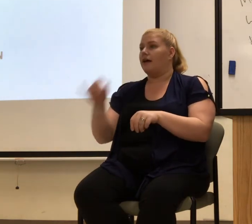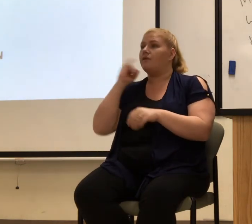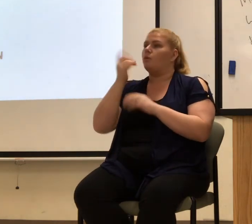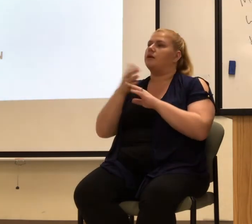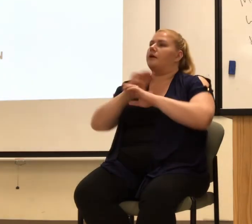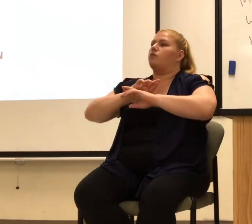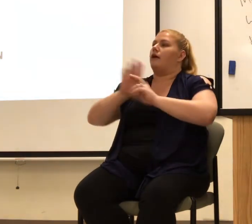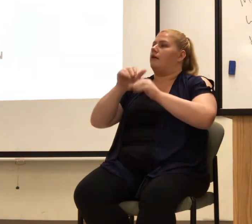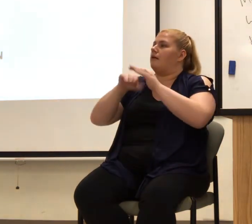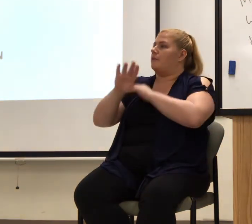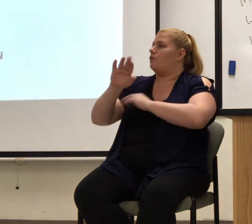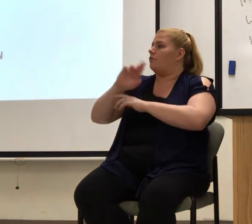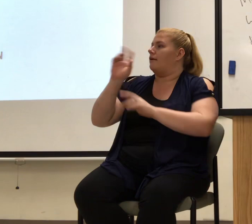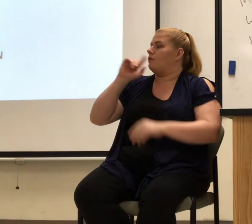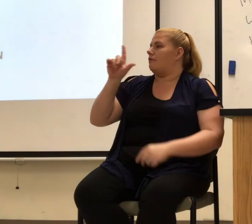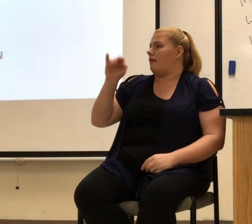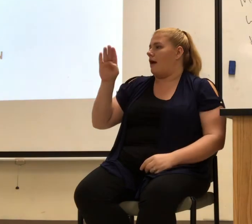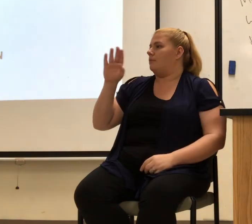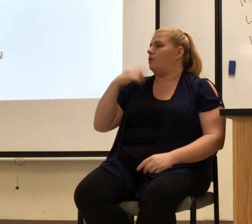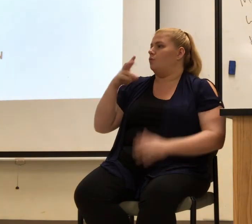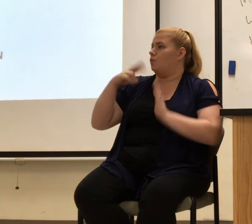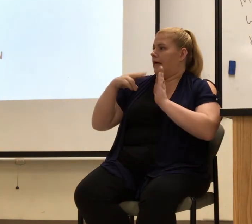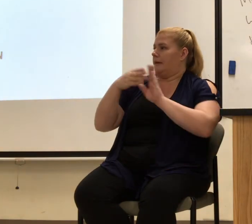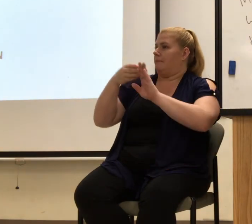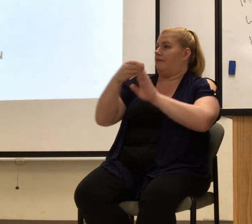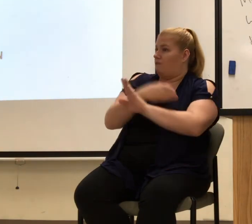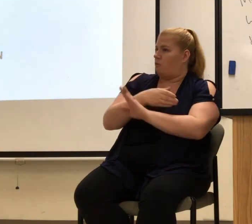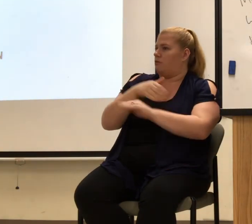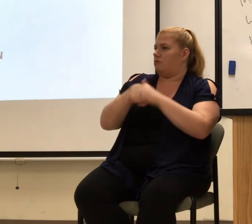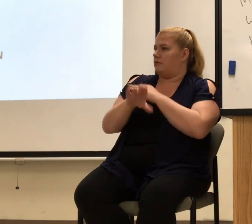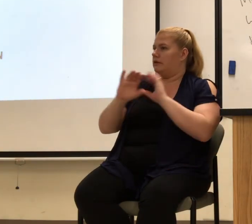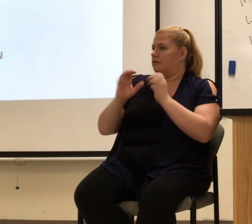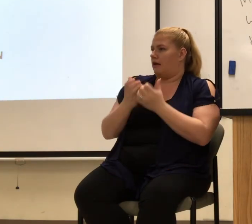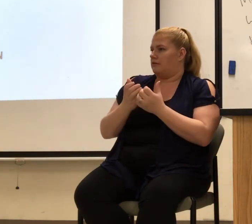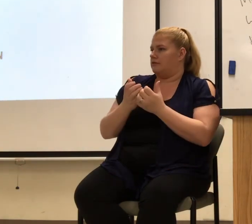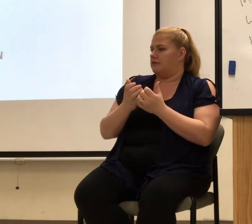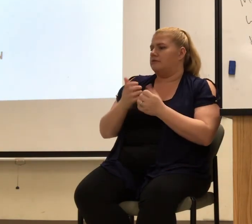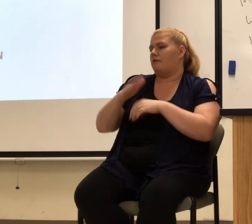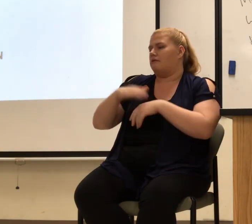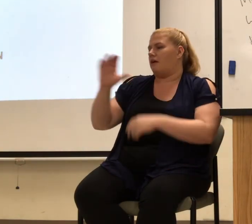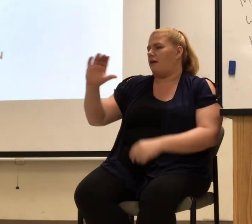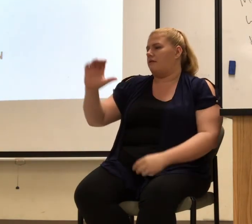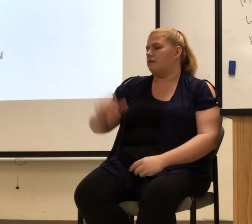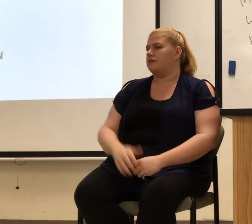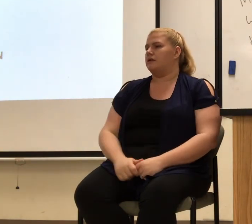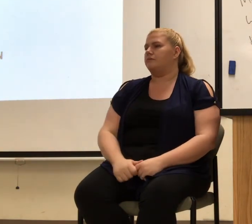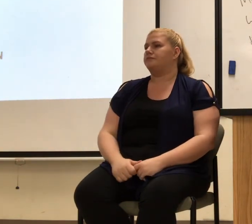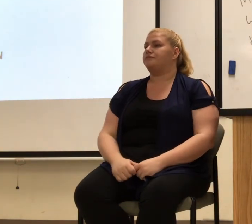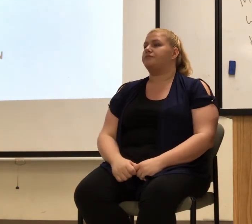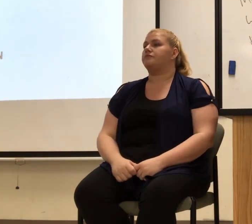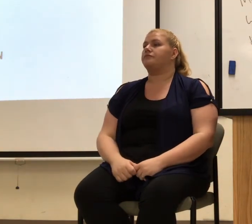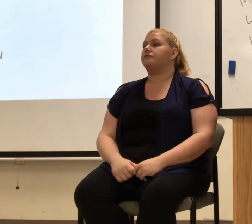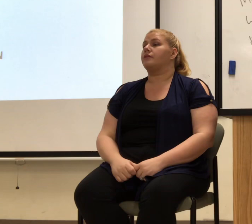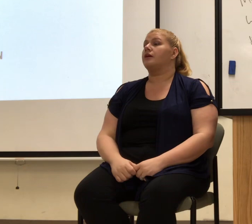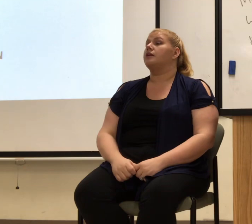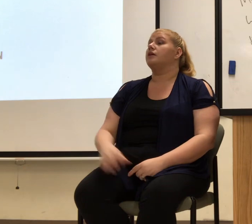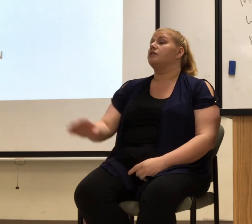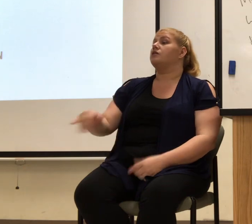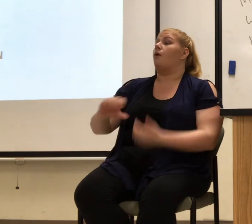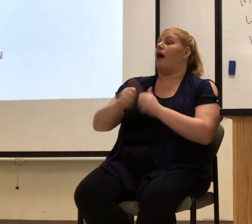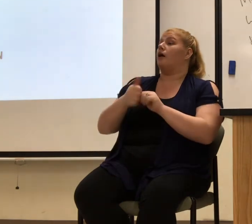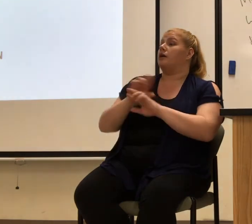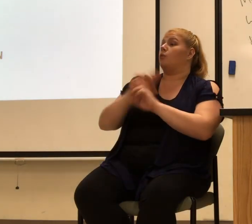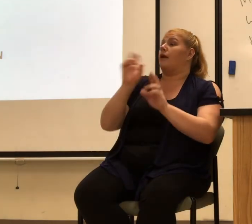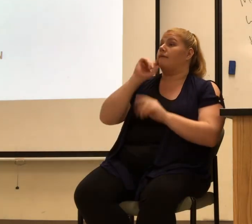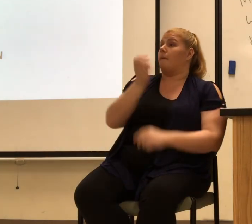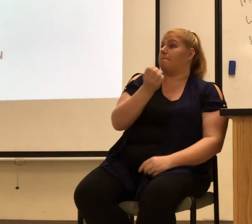for some other time to get you ready for the osmosis lab on Wednesday. The microscope lab, to get you ready for